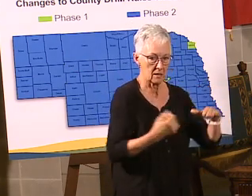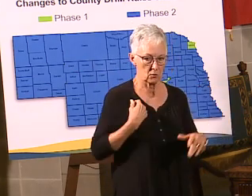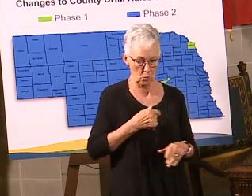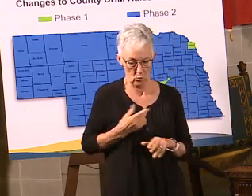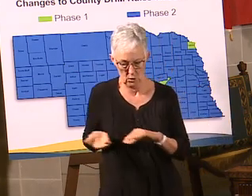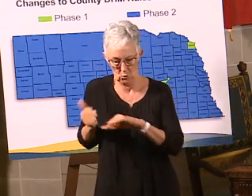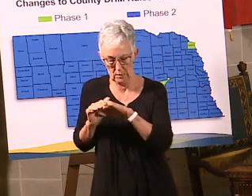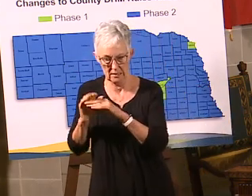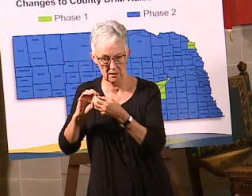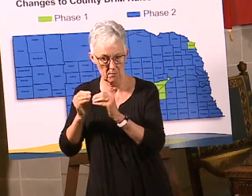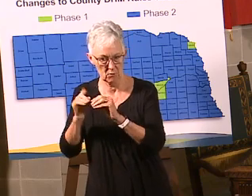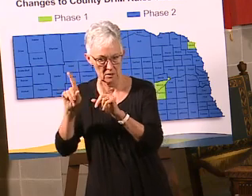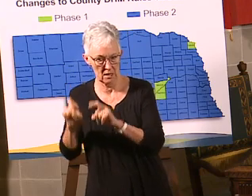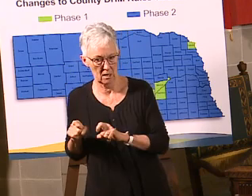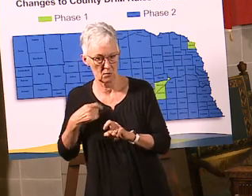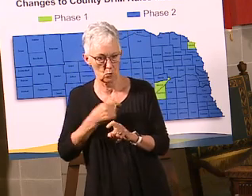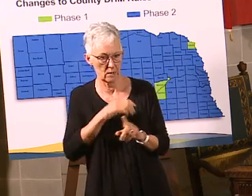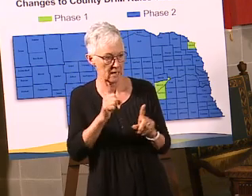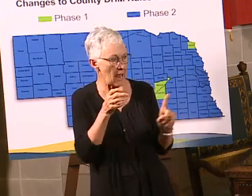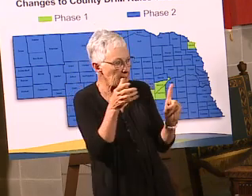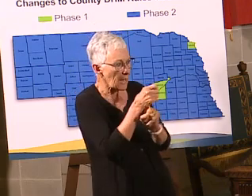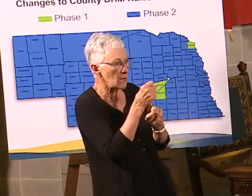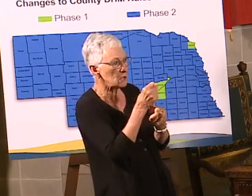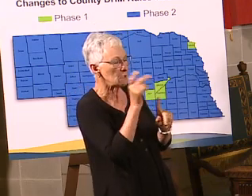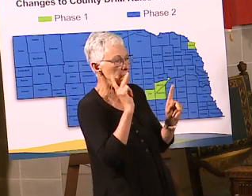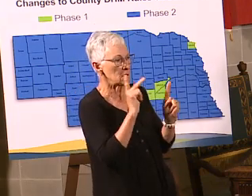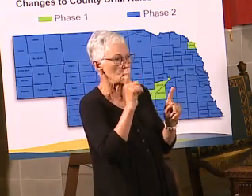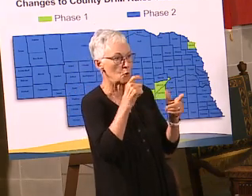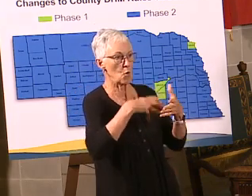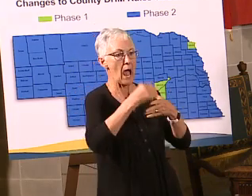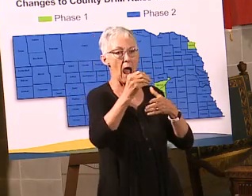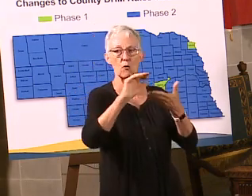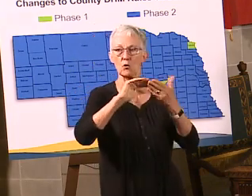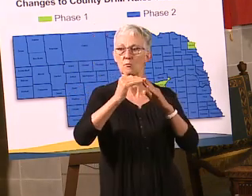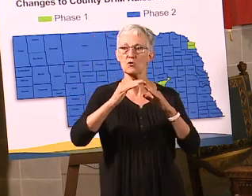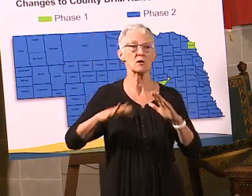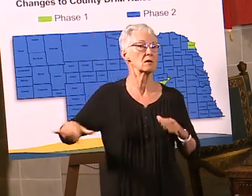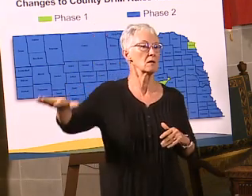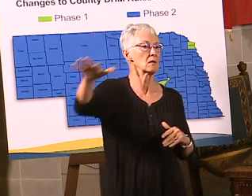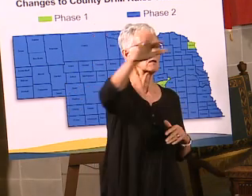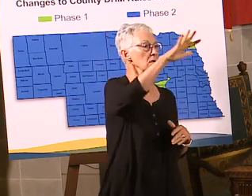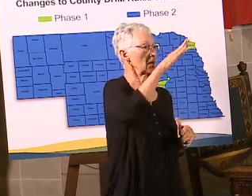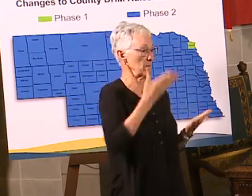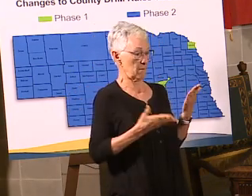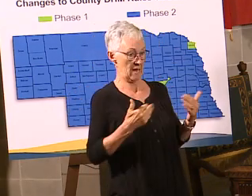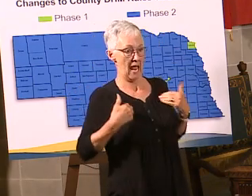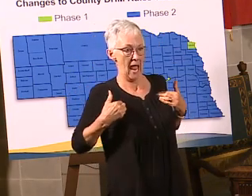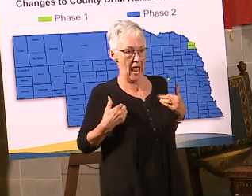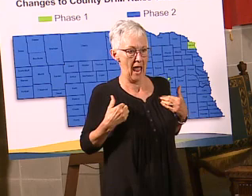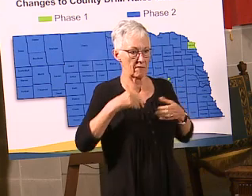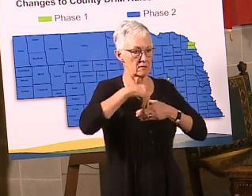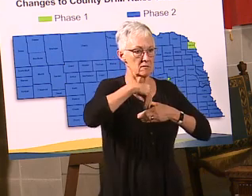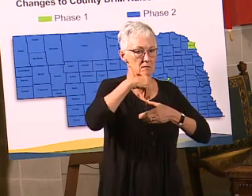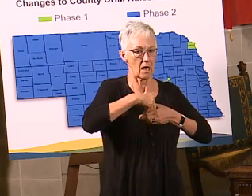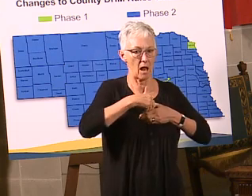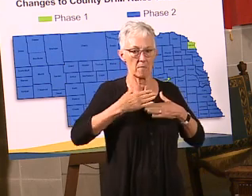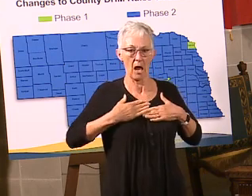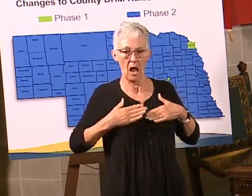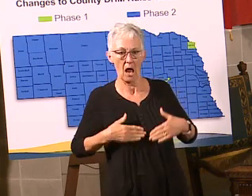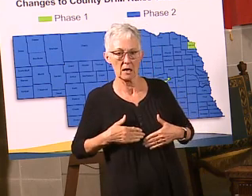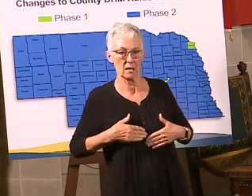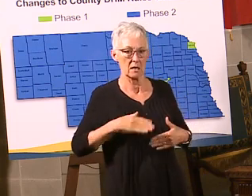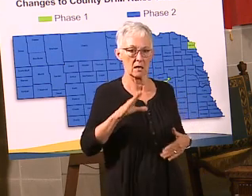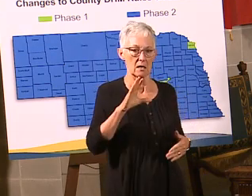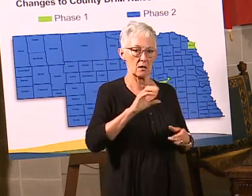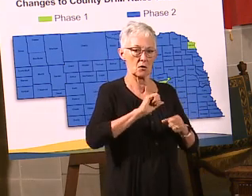we will have a better chance to catch those people who are out in the community that may be walking around with coronavirus and spreading it. That's why we want to increase the amount of